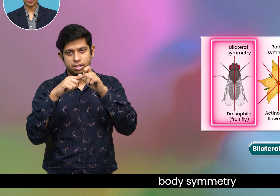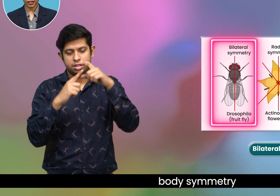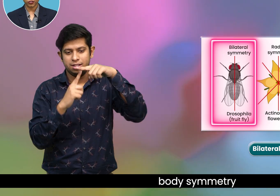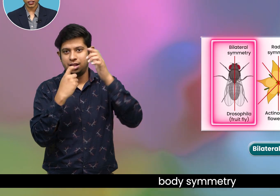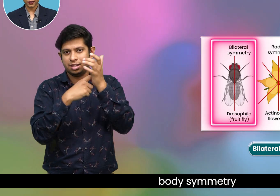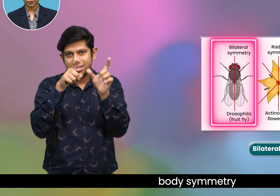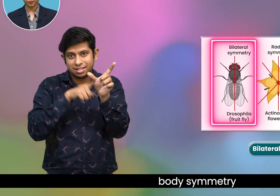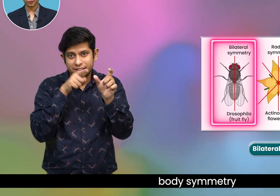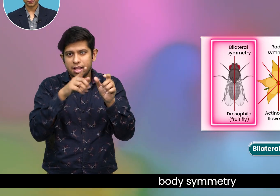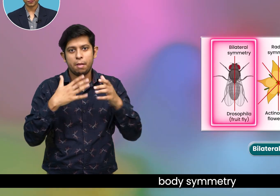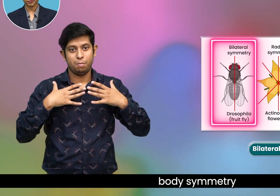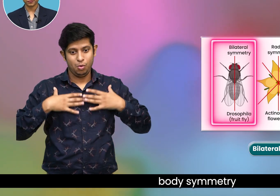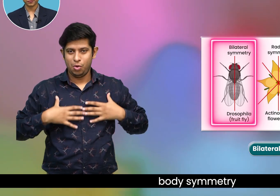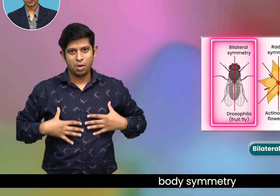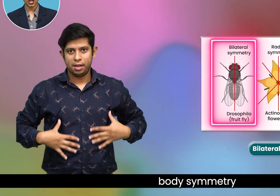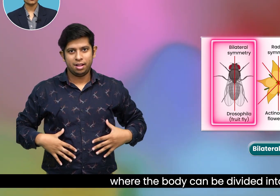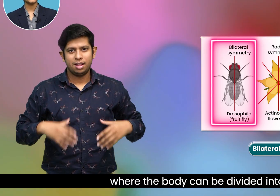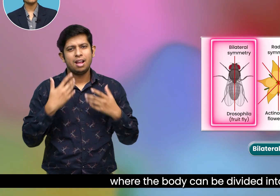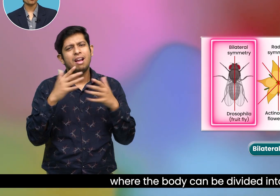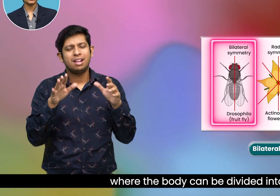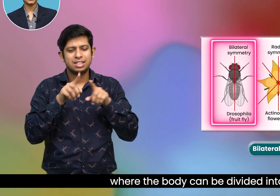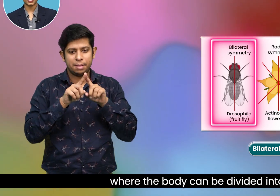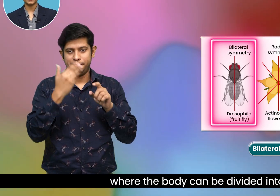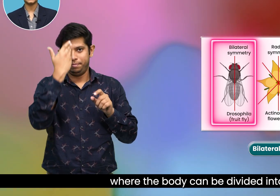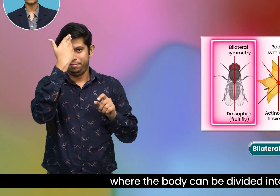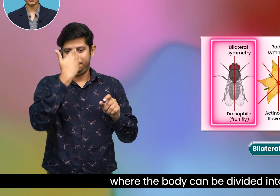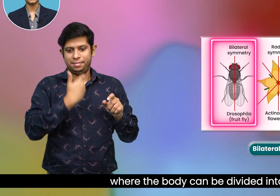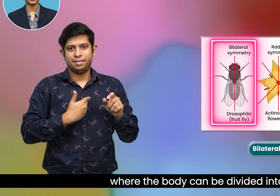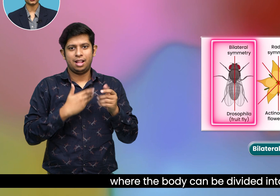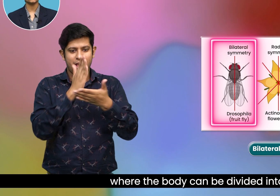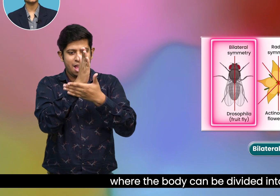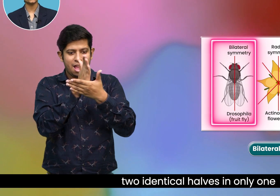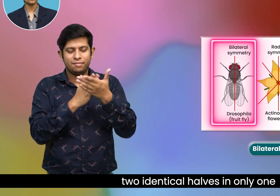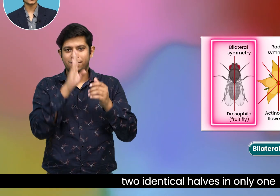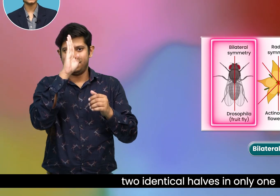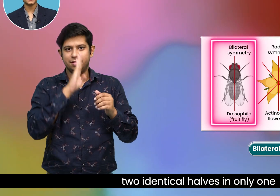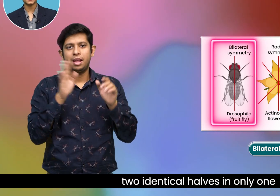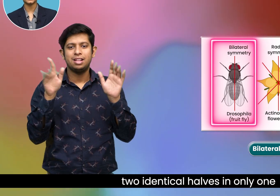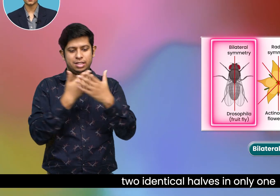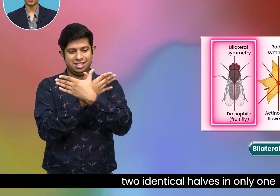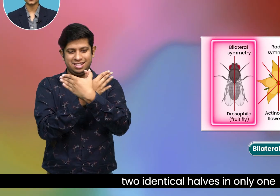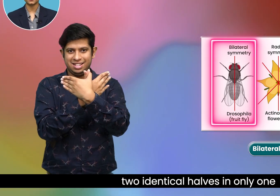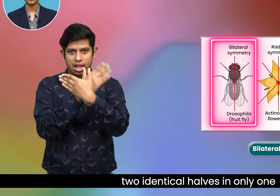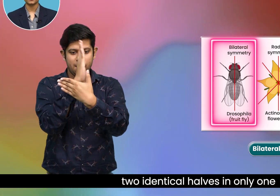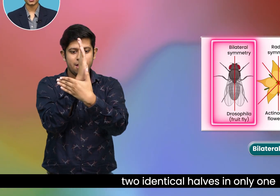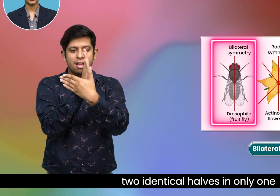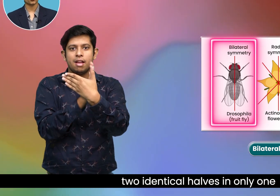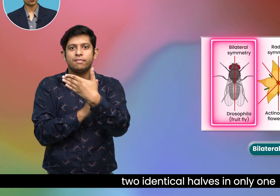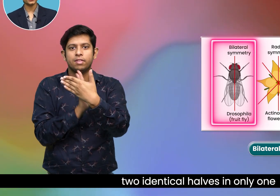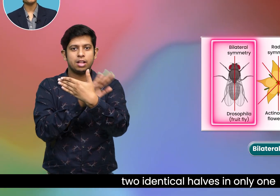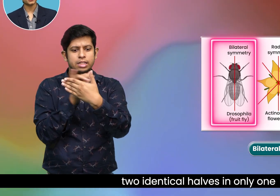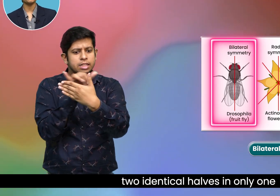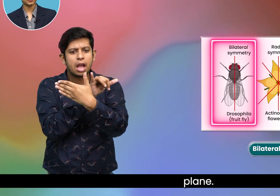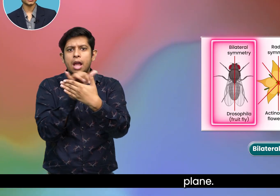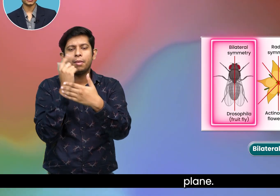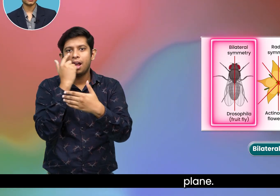Body symmetry, where the body can be divided into 2 identical halves in